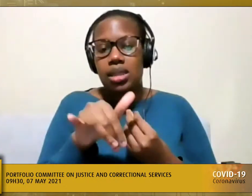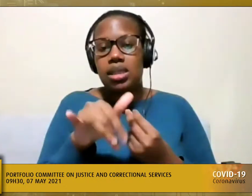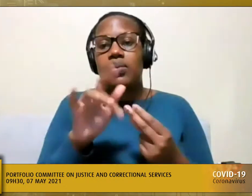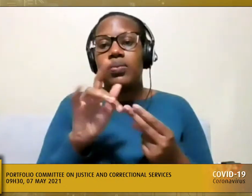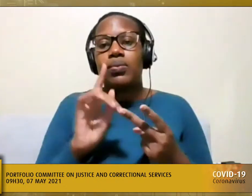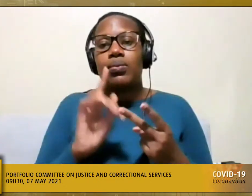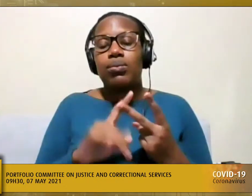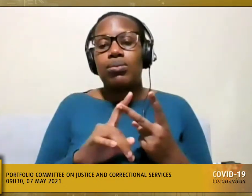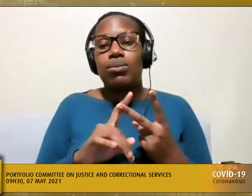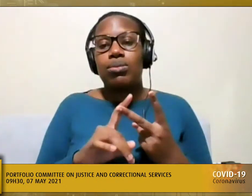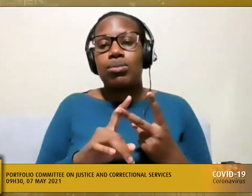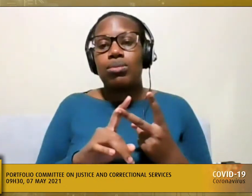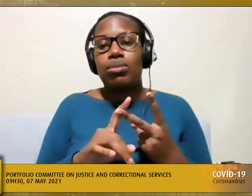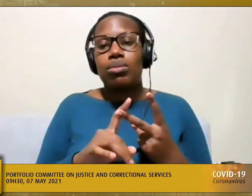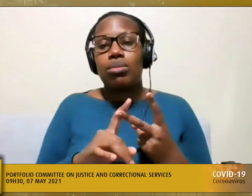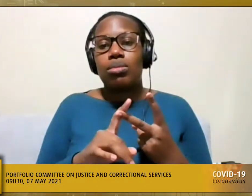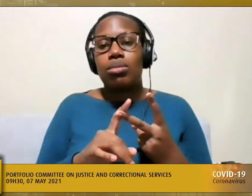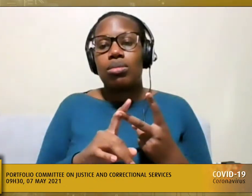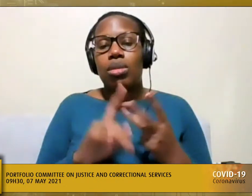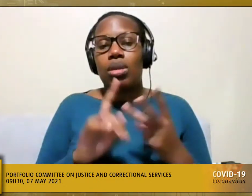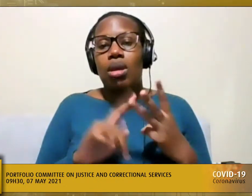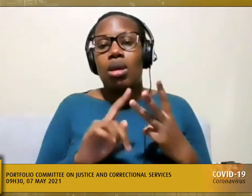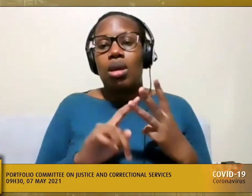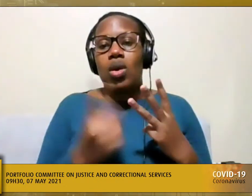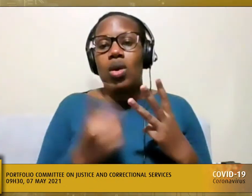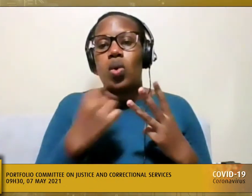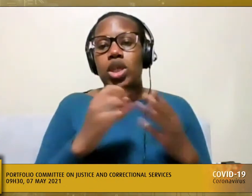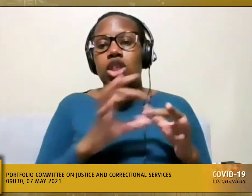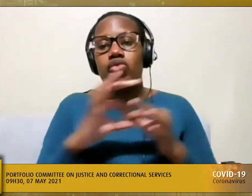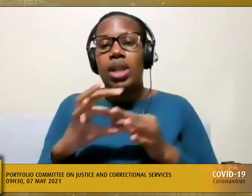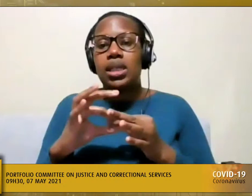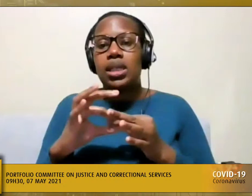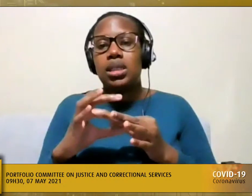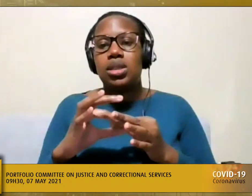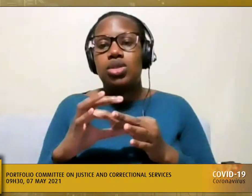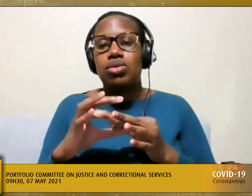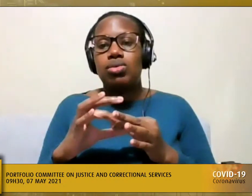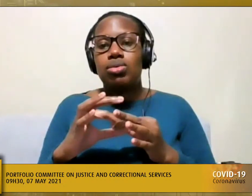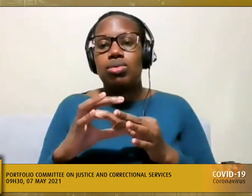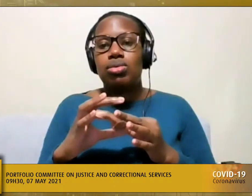um and there were questions relating to the tax uh